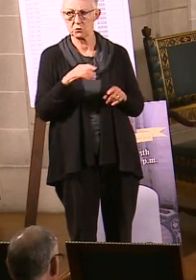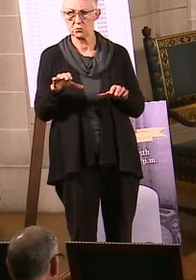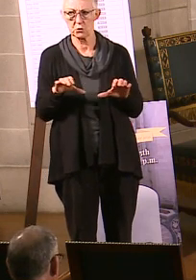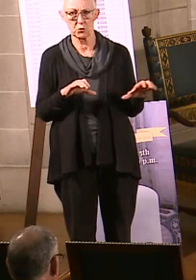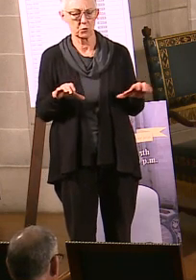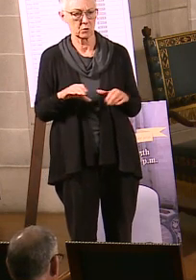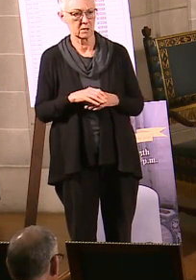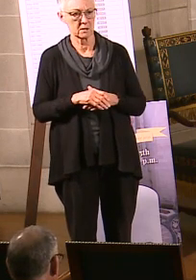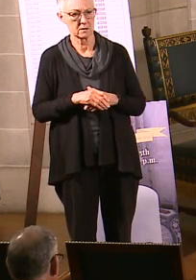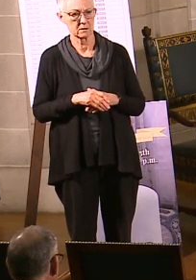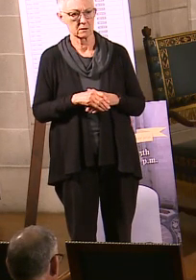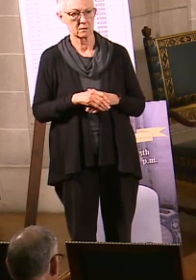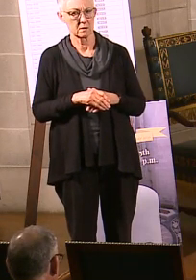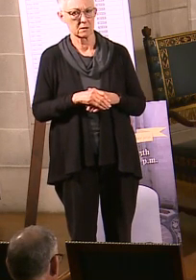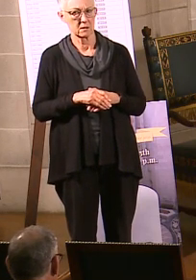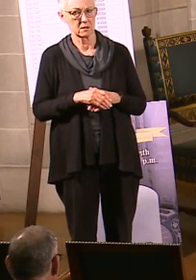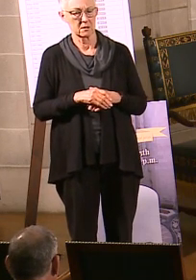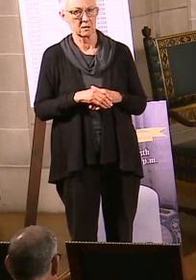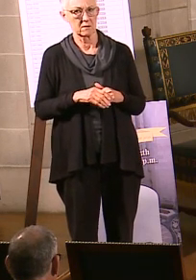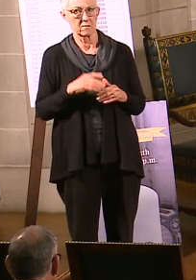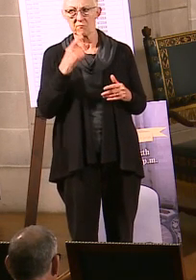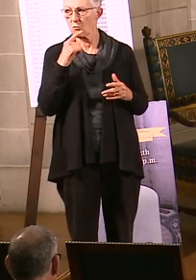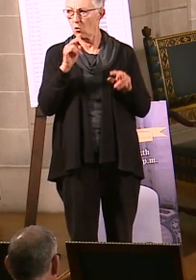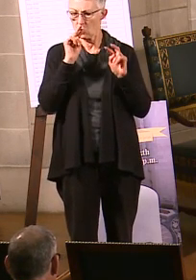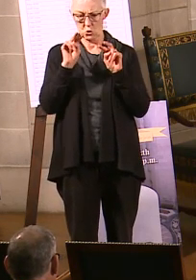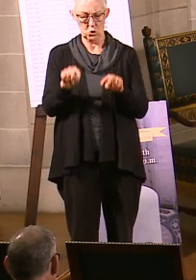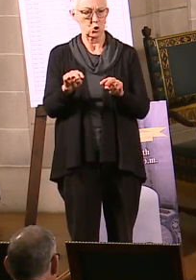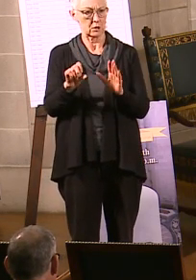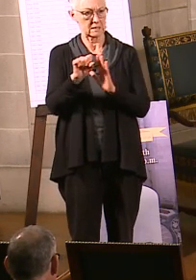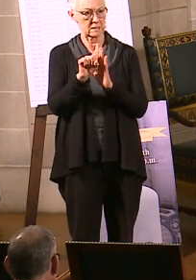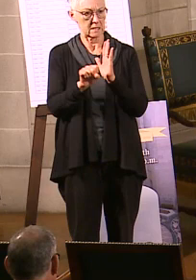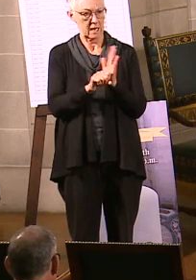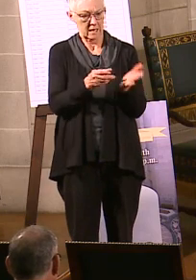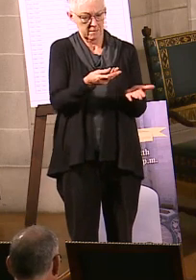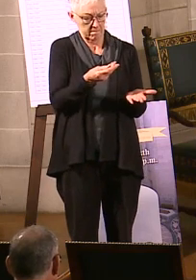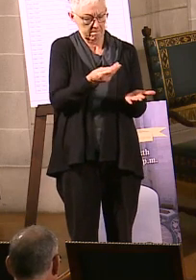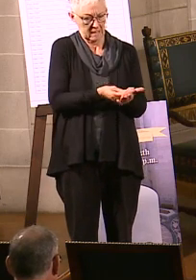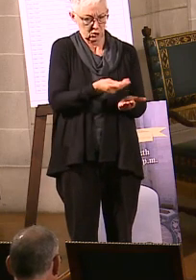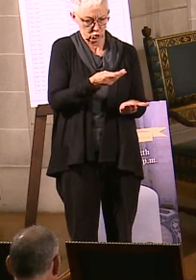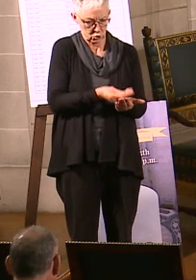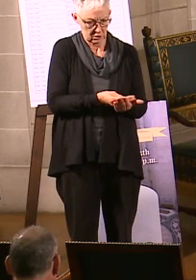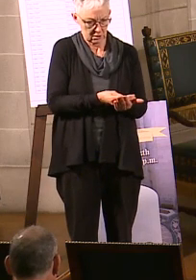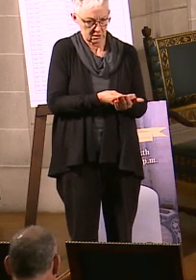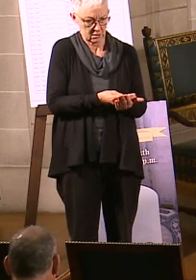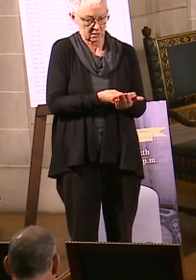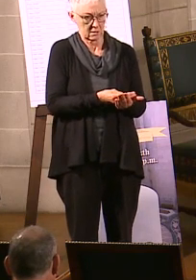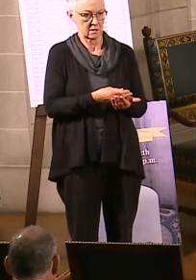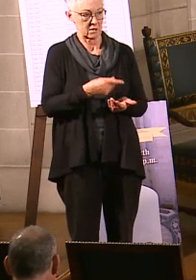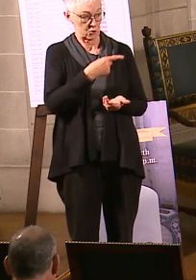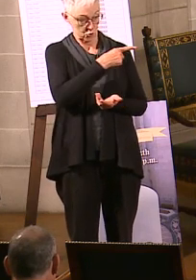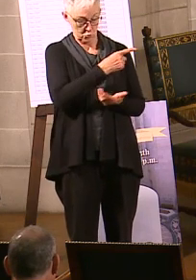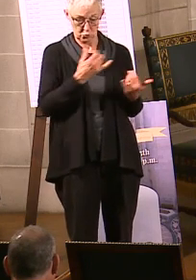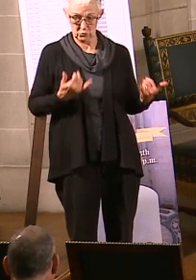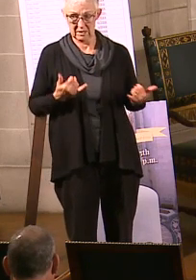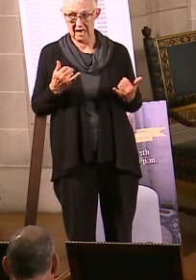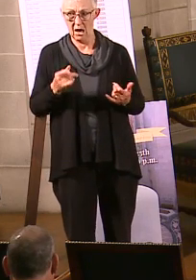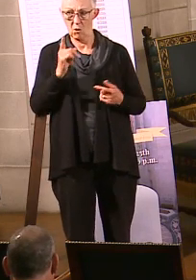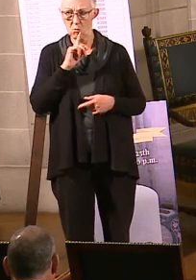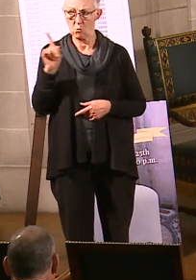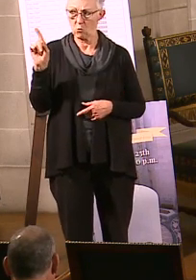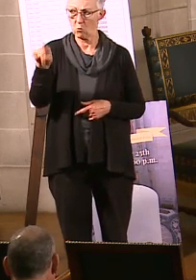to look at the state budget? And are you giving any instructions to state agencies